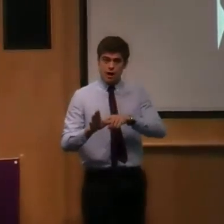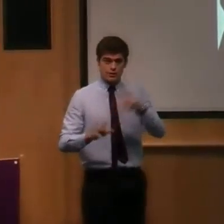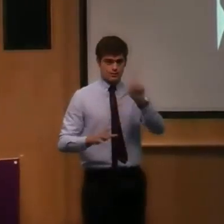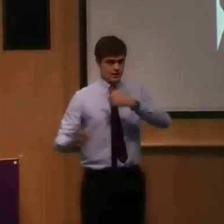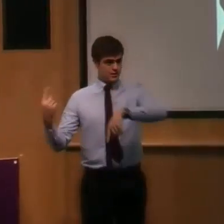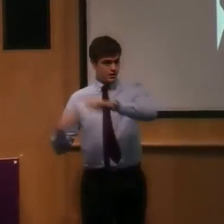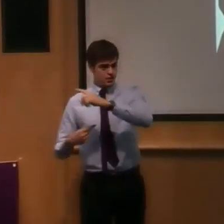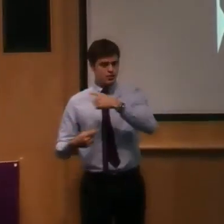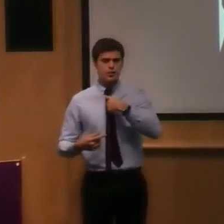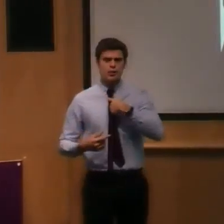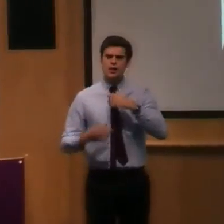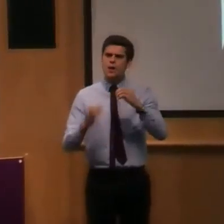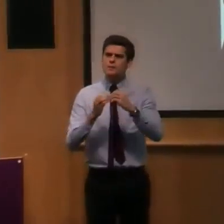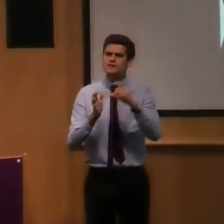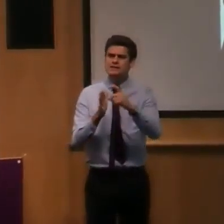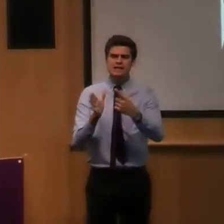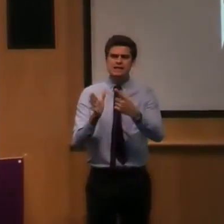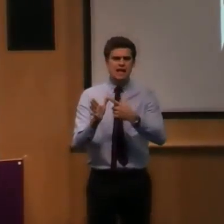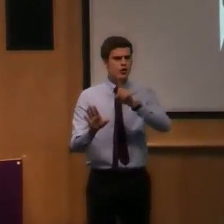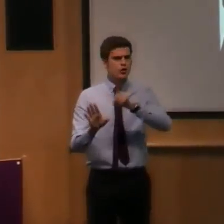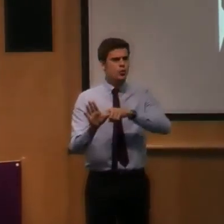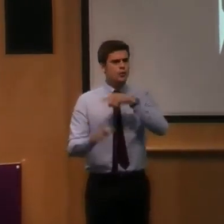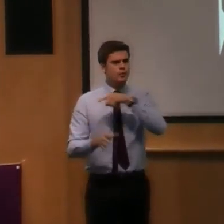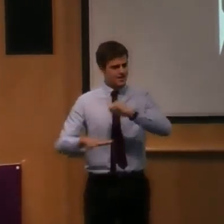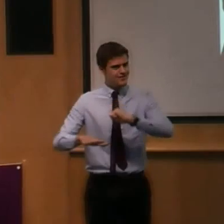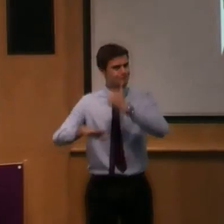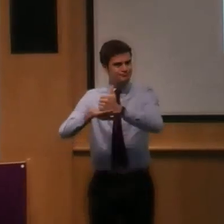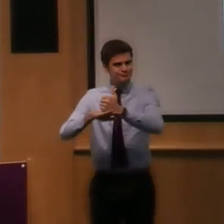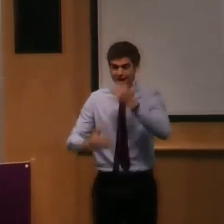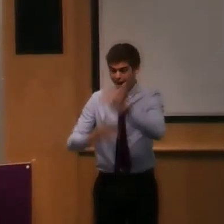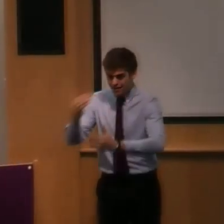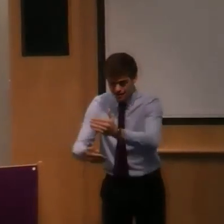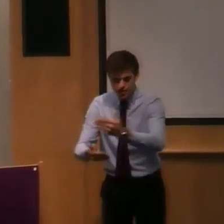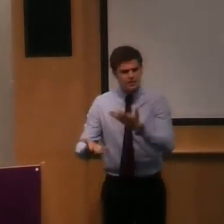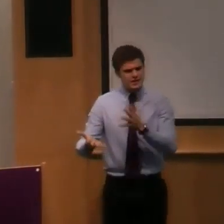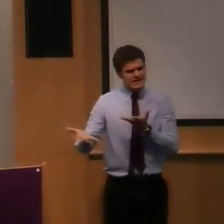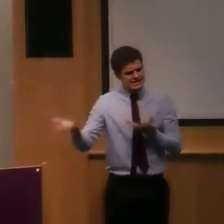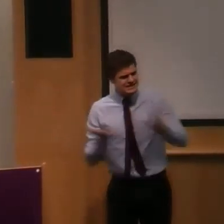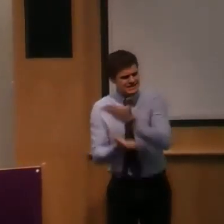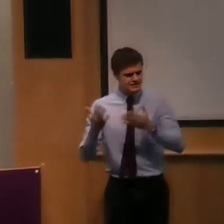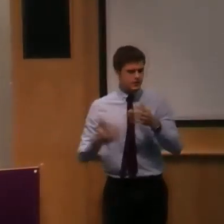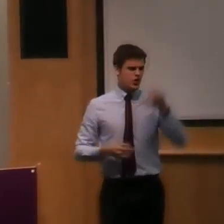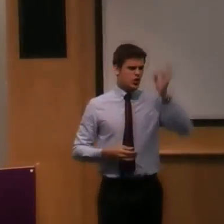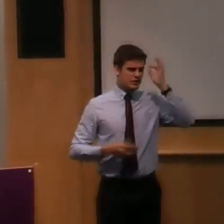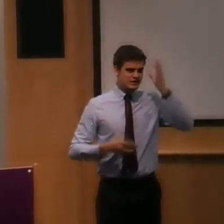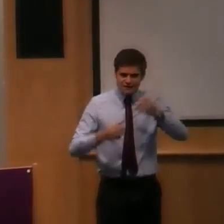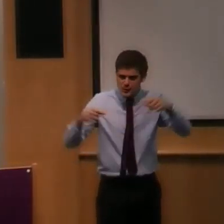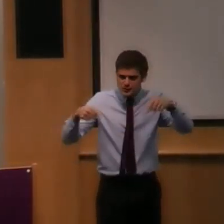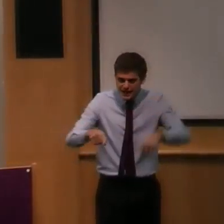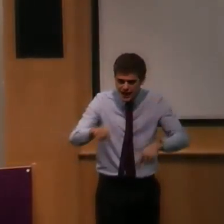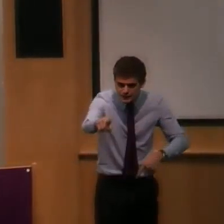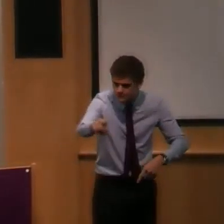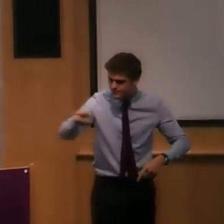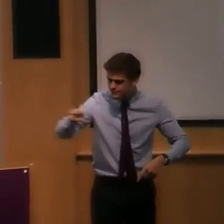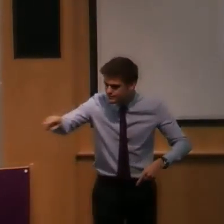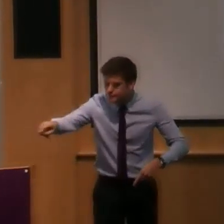very interesting and something that I very much endorse because it was an idea really created by young people. And as the rep